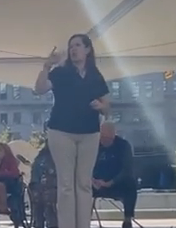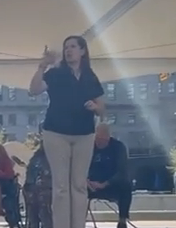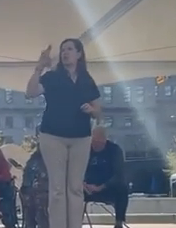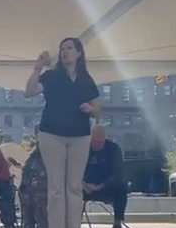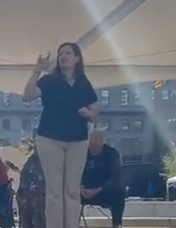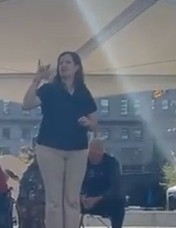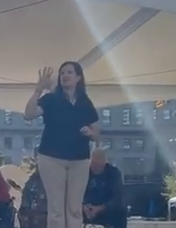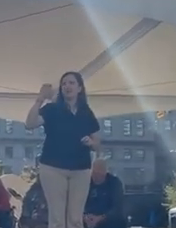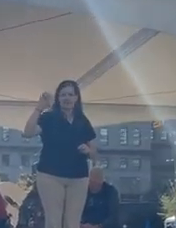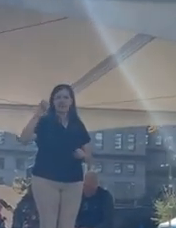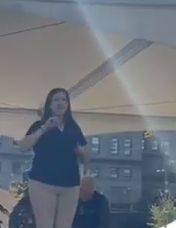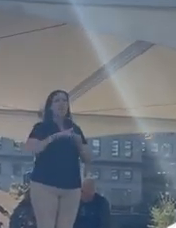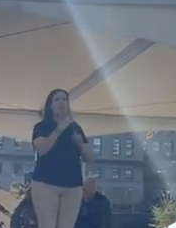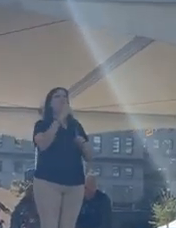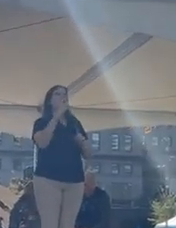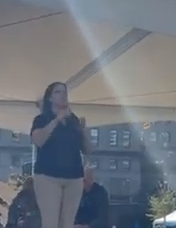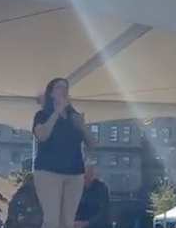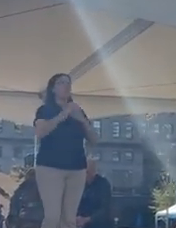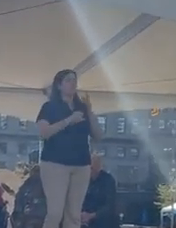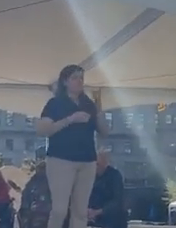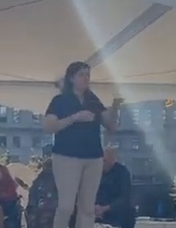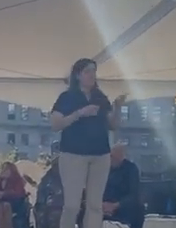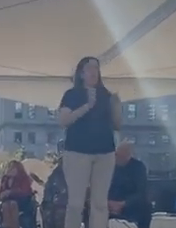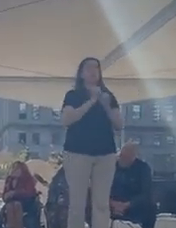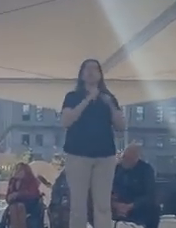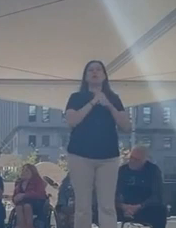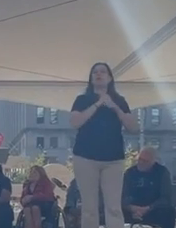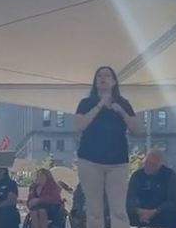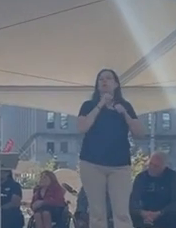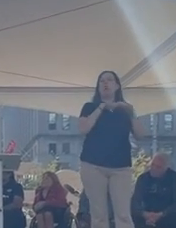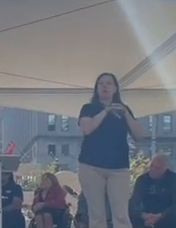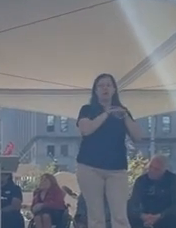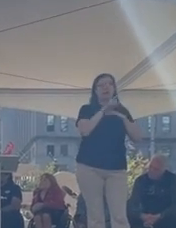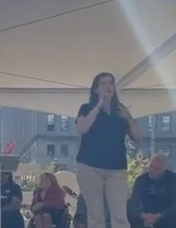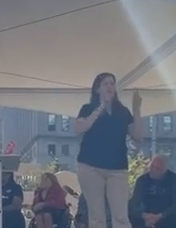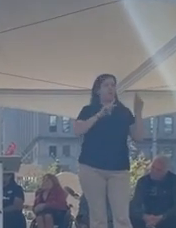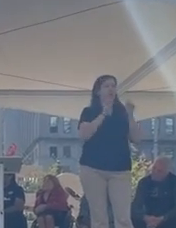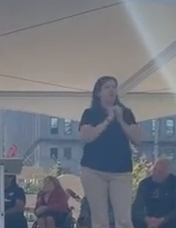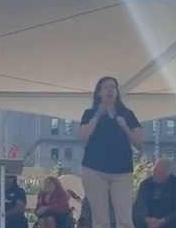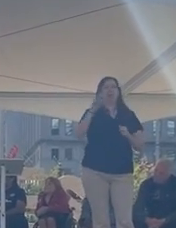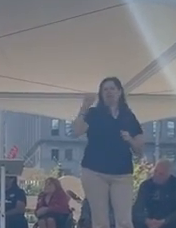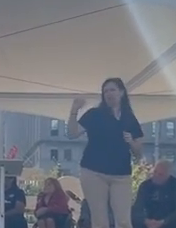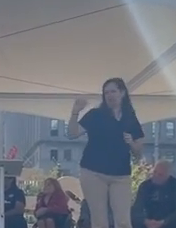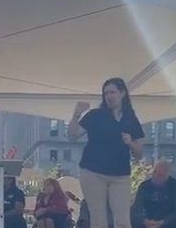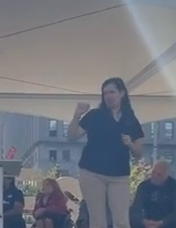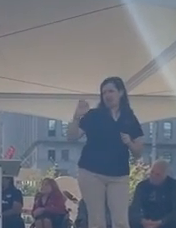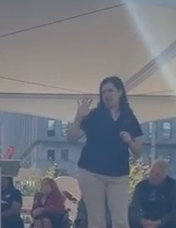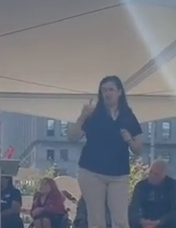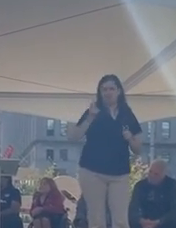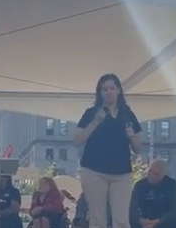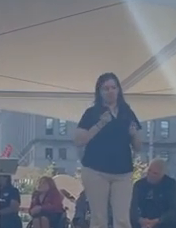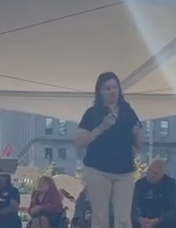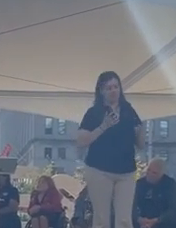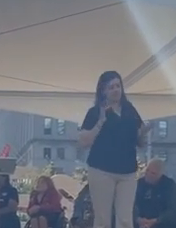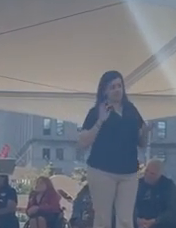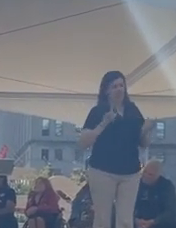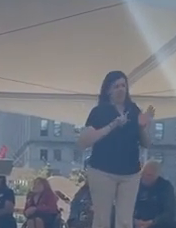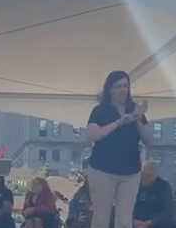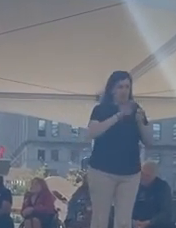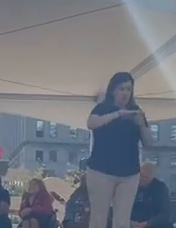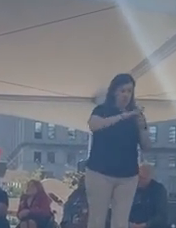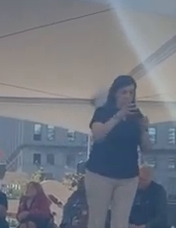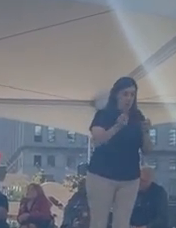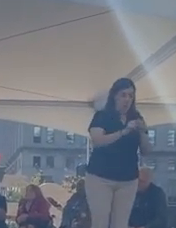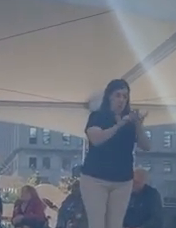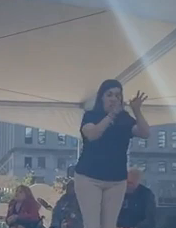there was creating accommodations for people with disabilities when they came to visit us. That opened a can of worms that I've never even